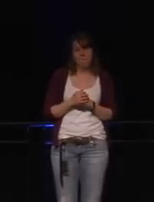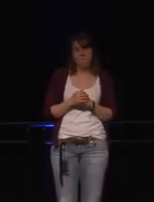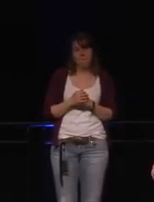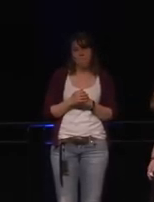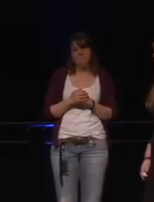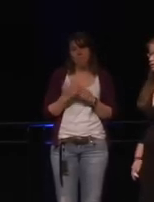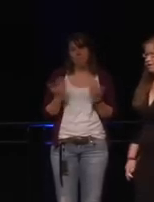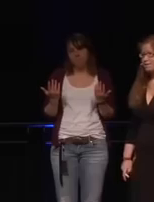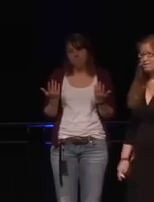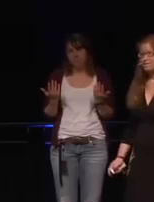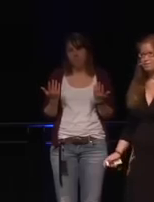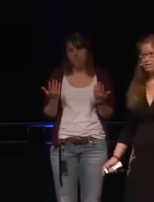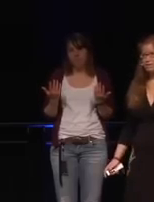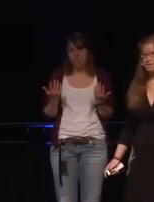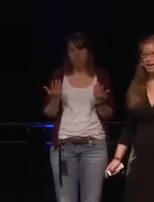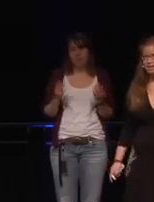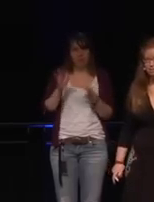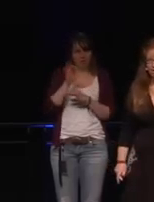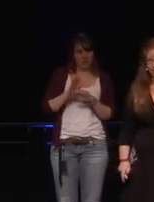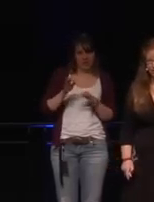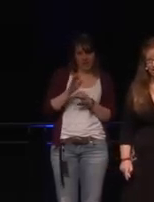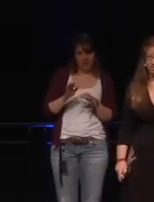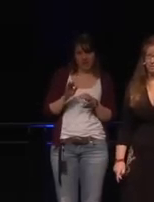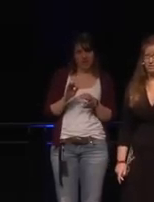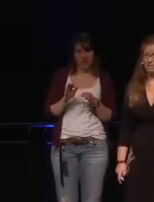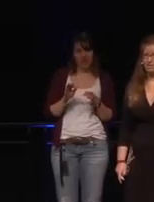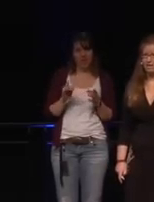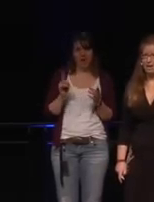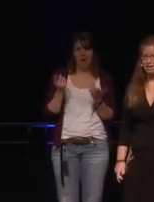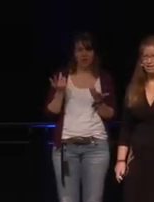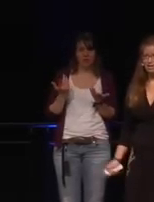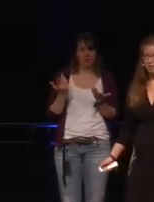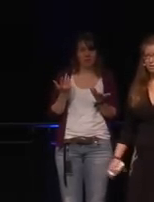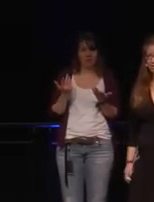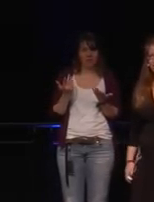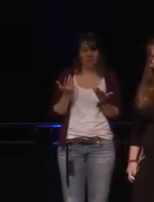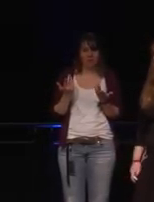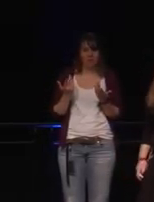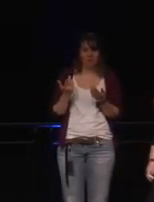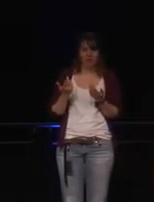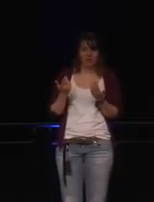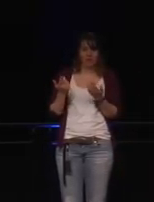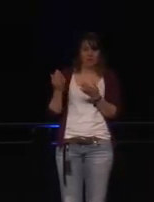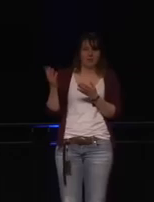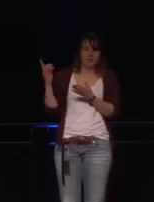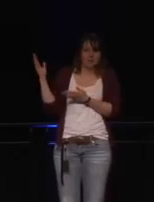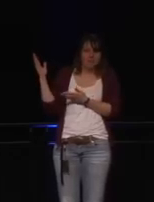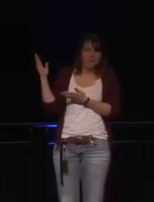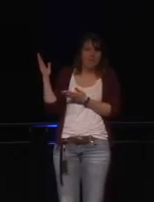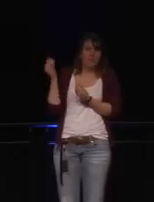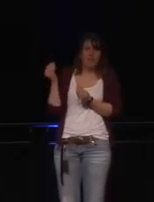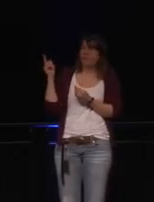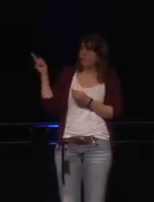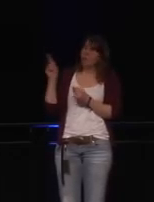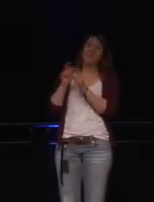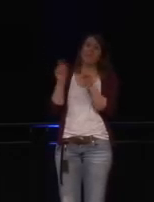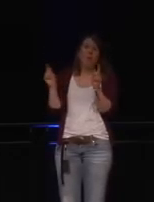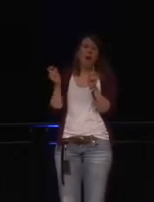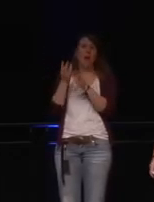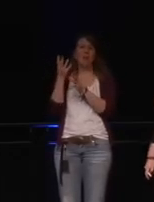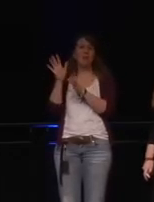it doesn't say that because we are going to have a regulation about